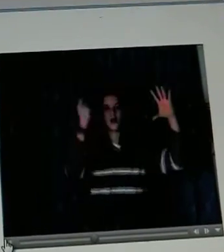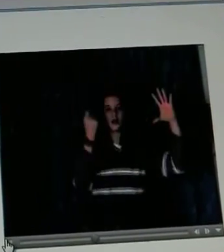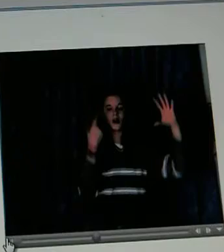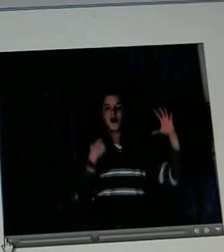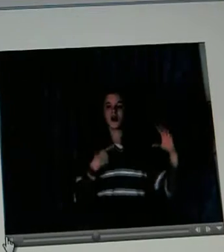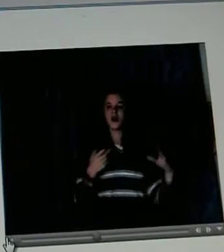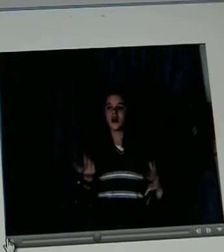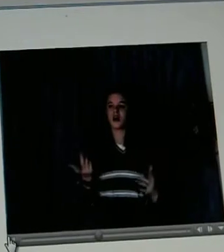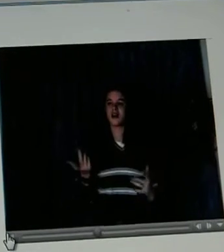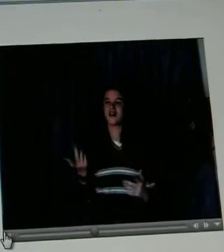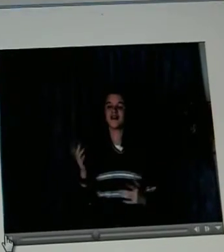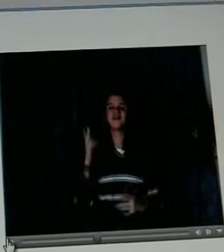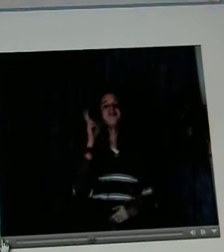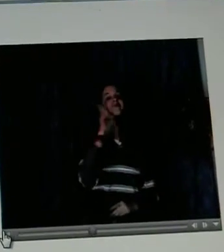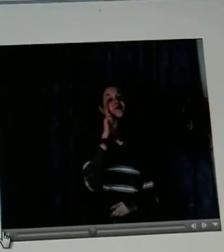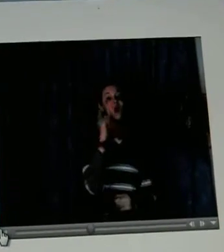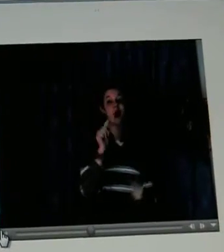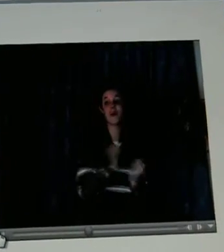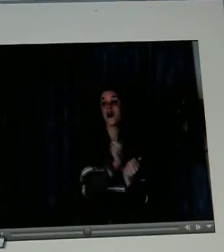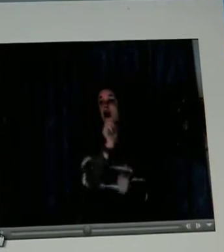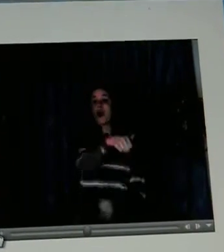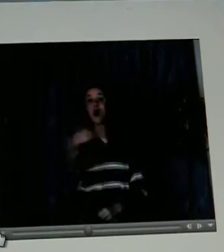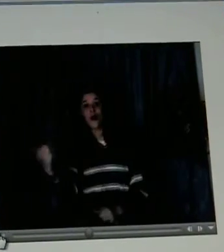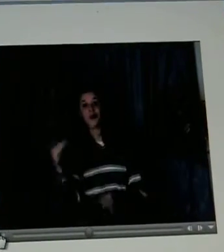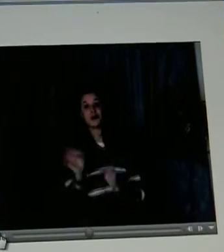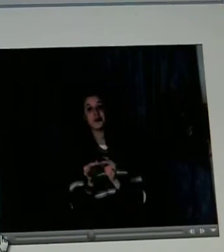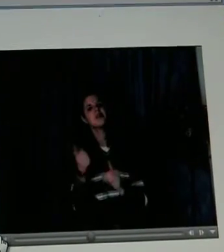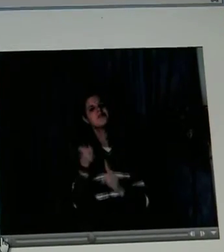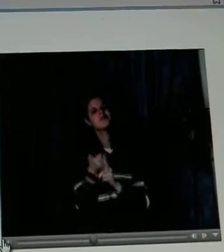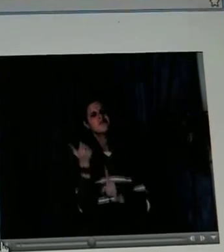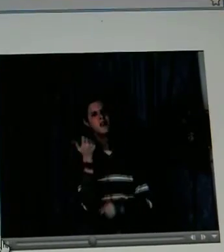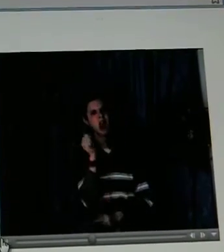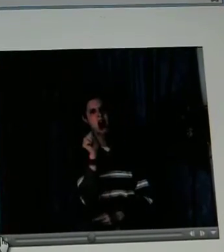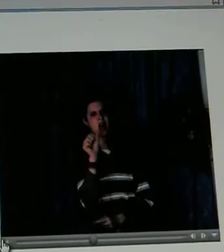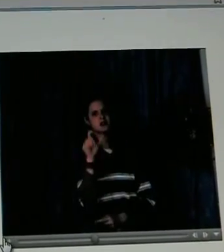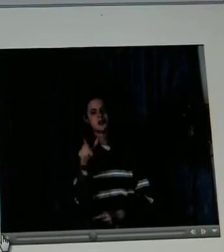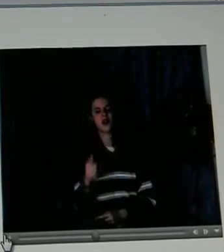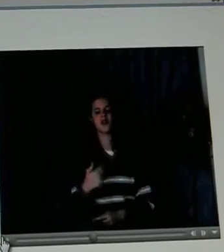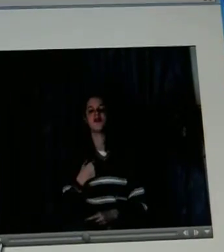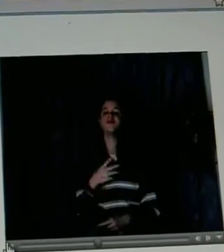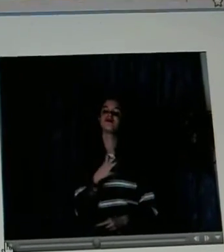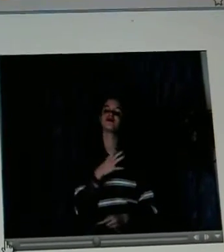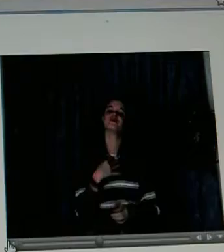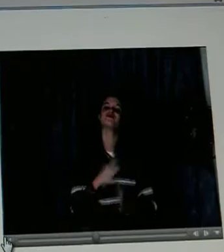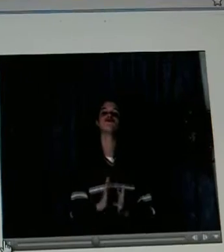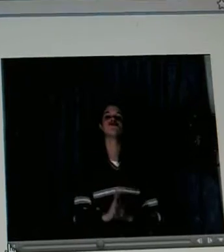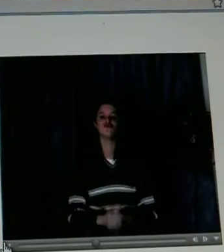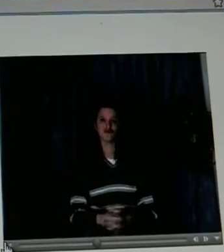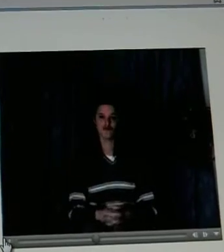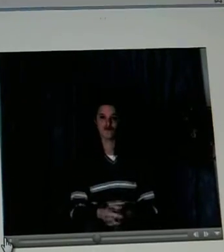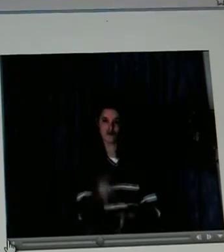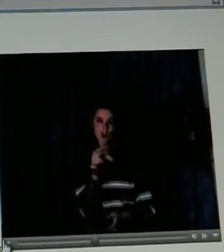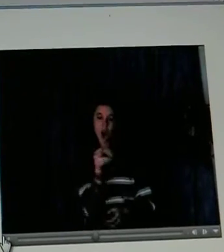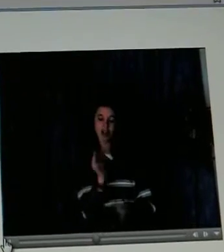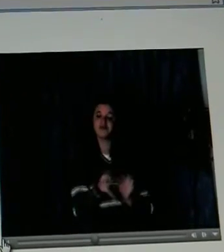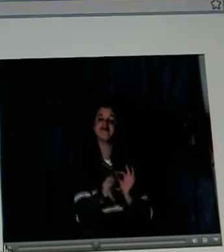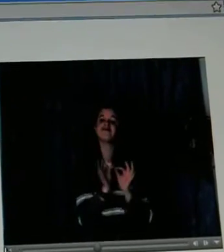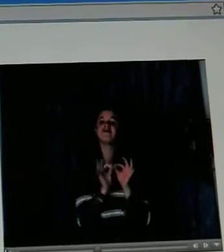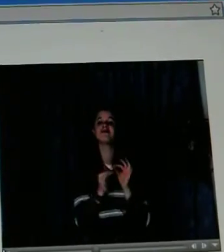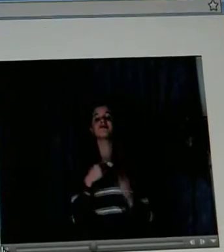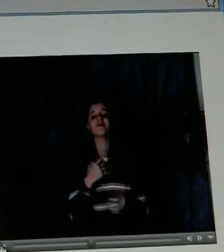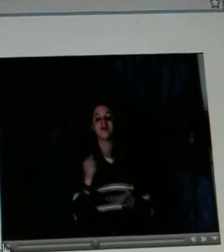if you understand English interpreting, it may not help you succeed because of not understanding the concepts and being able to picture what is talked